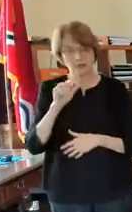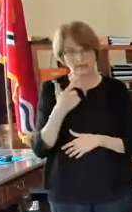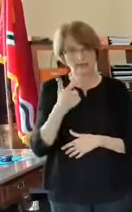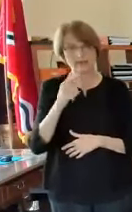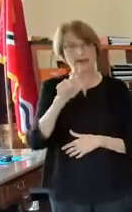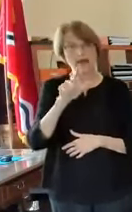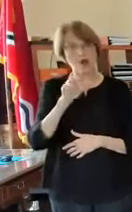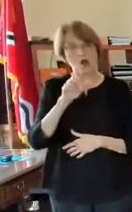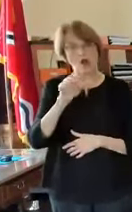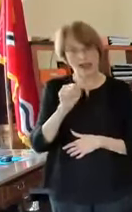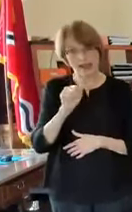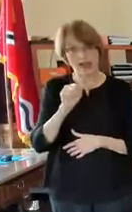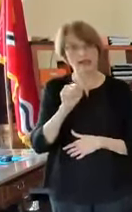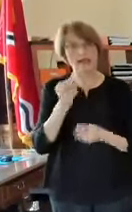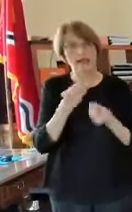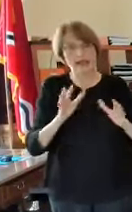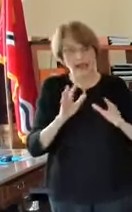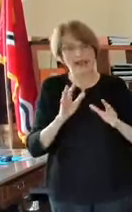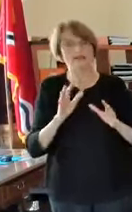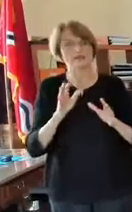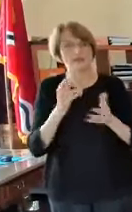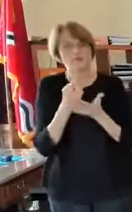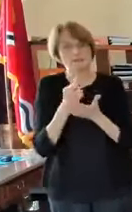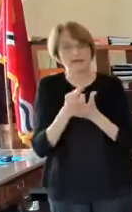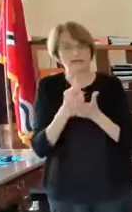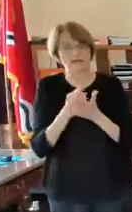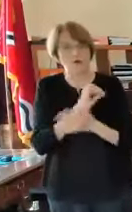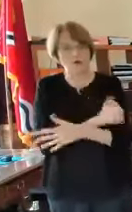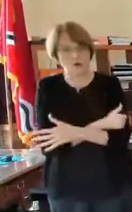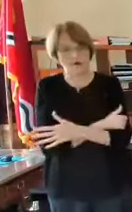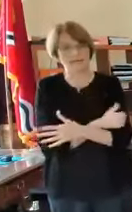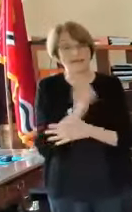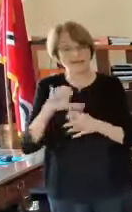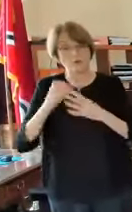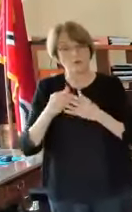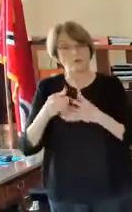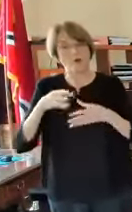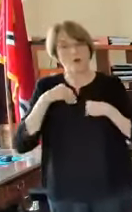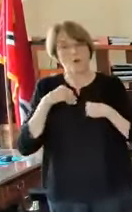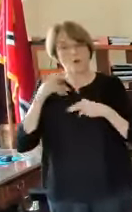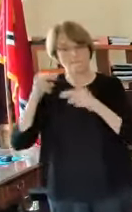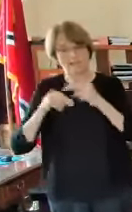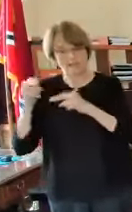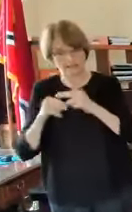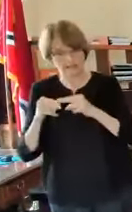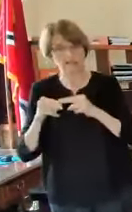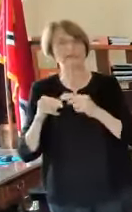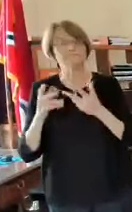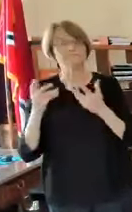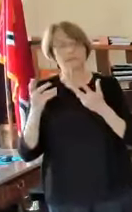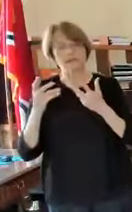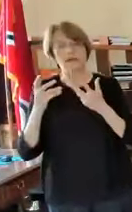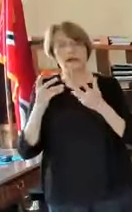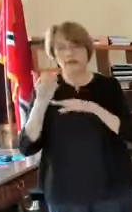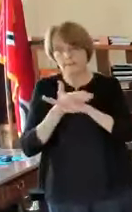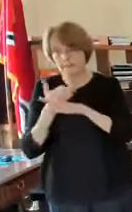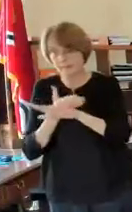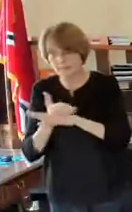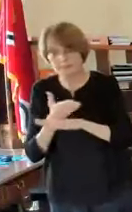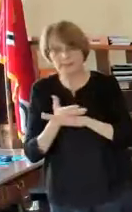Reutilization Authority, LRA-owned buildings, so that then they can be attractive to be